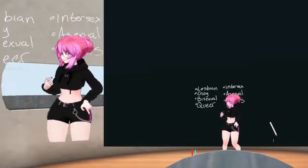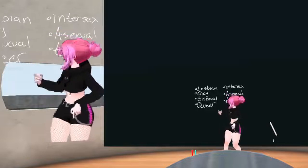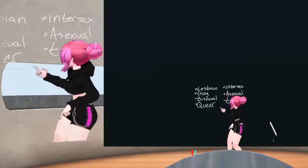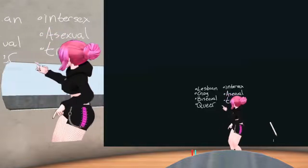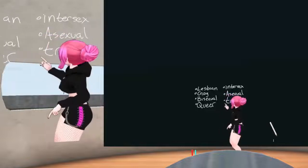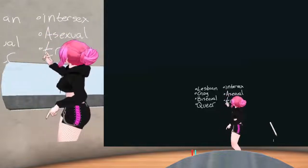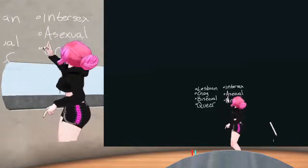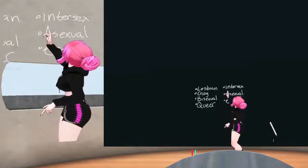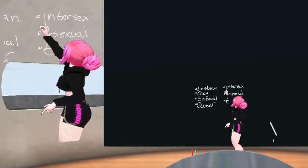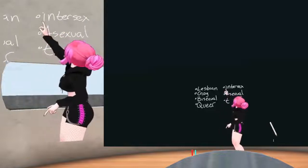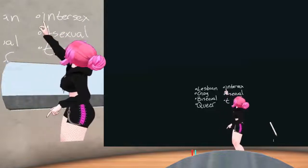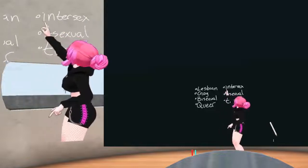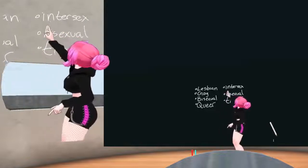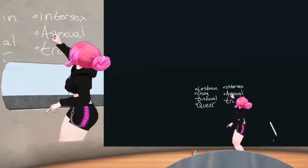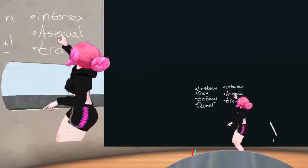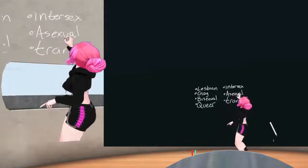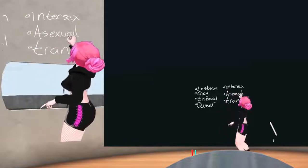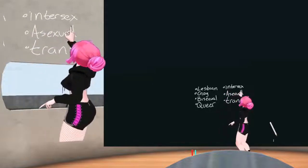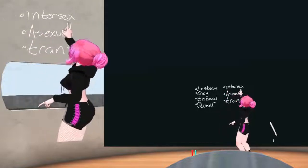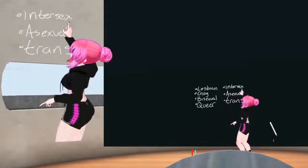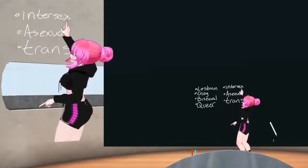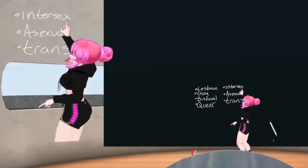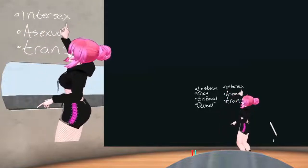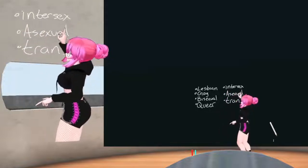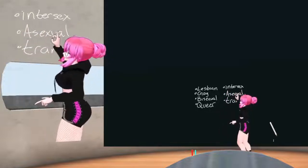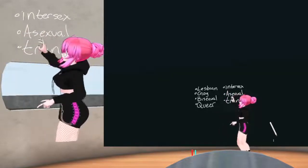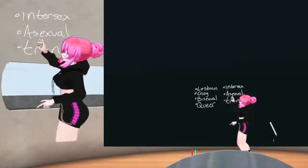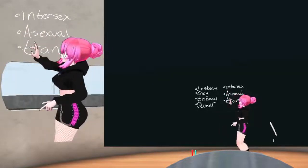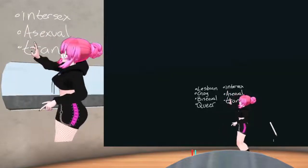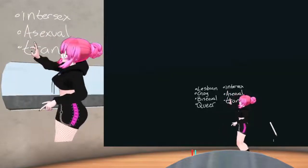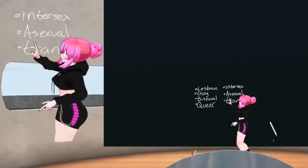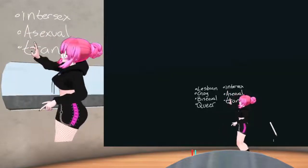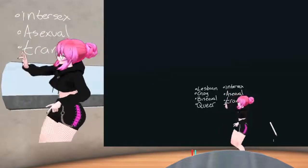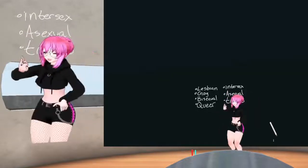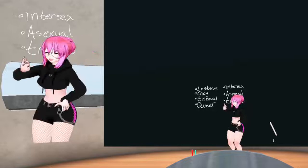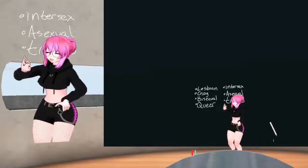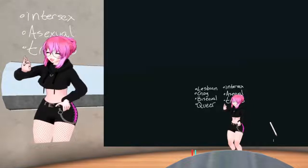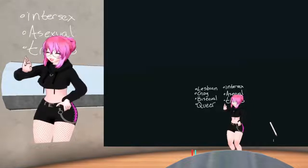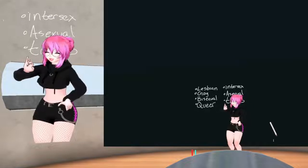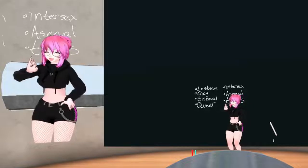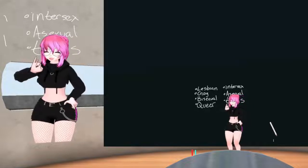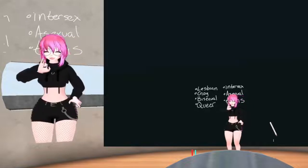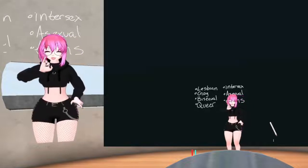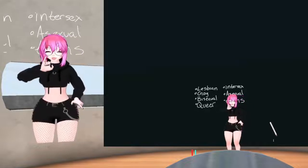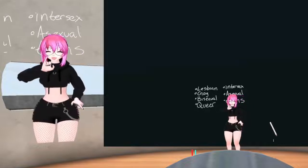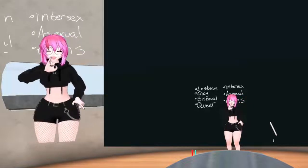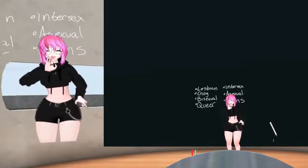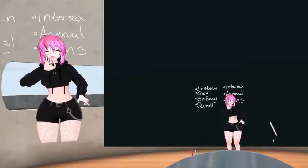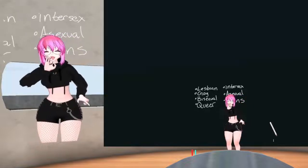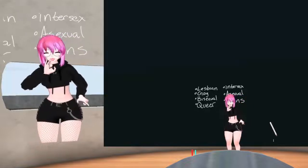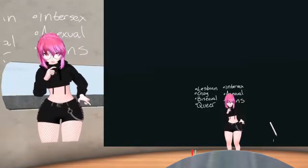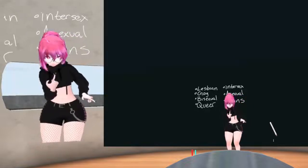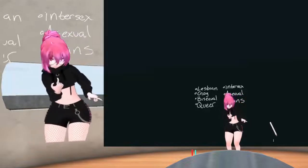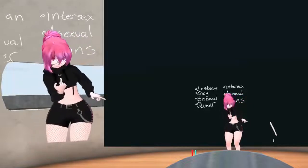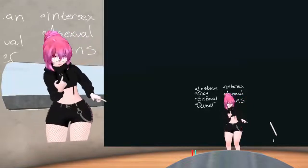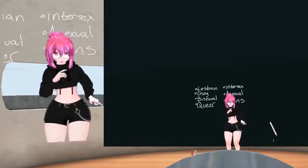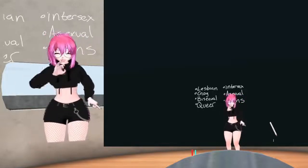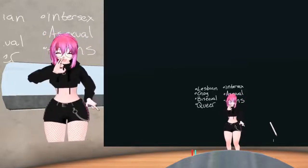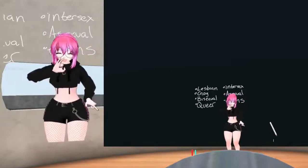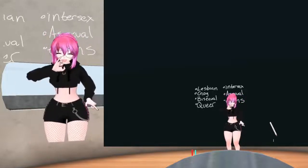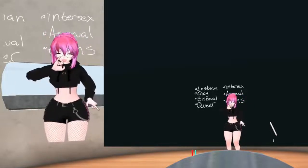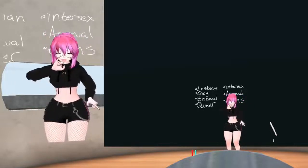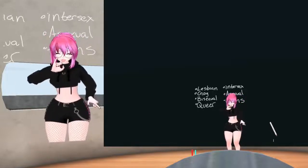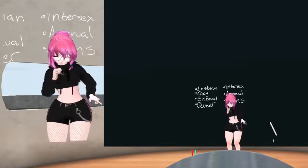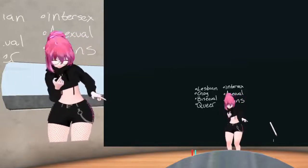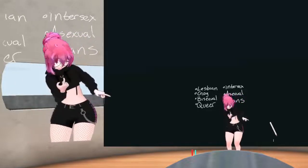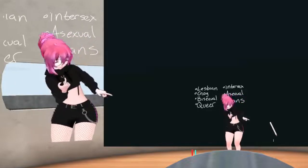area with the letter I and the letter X. So you're kind of like almost finger spelling the word and